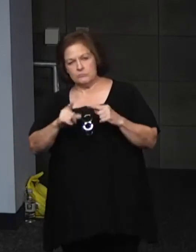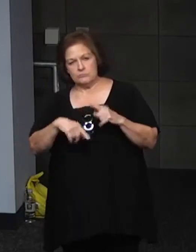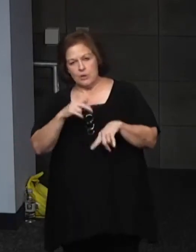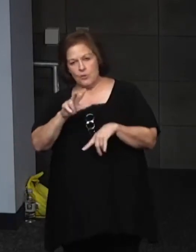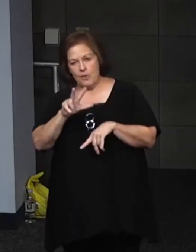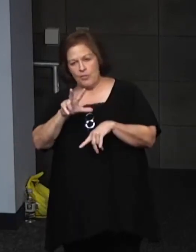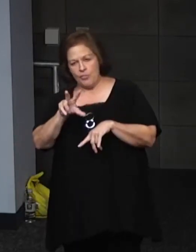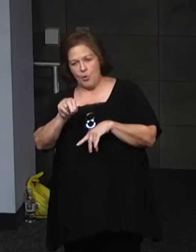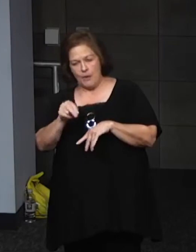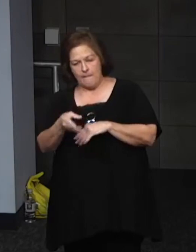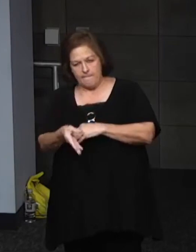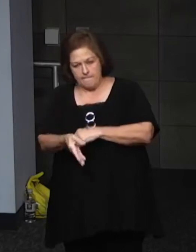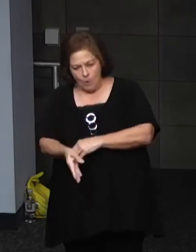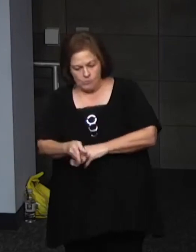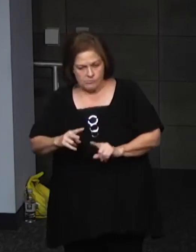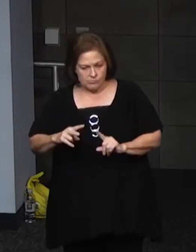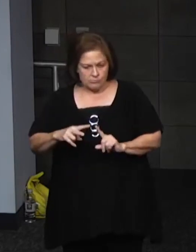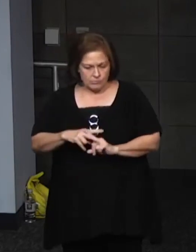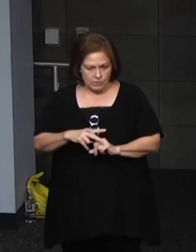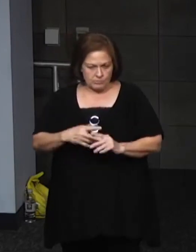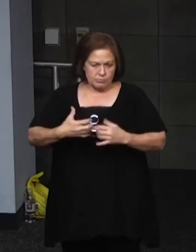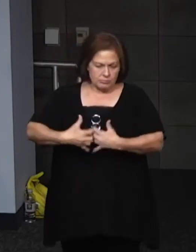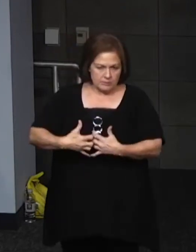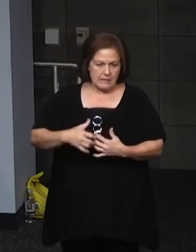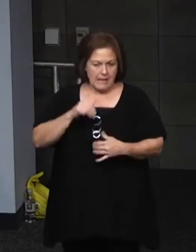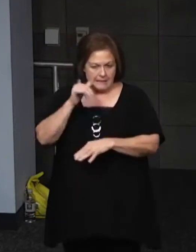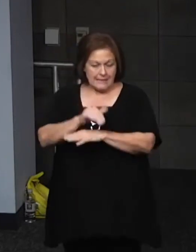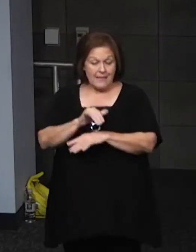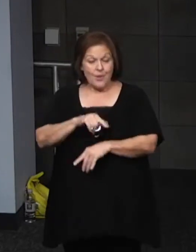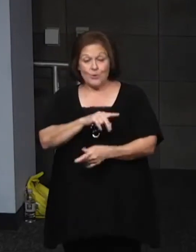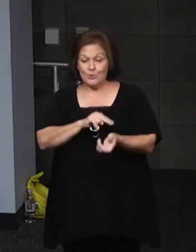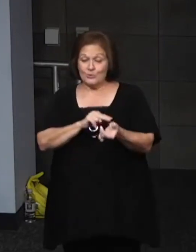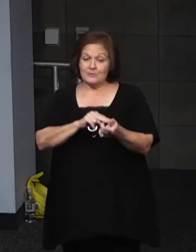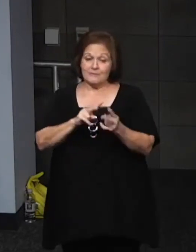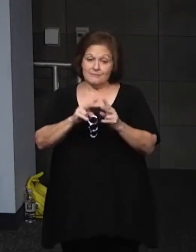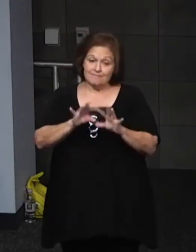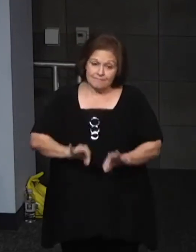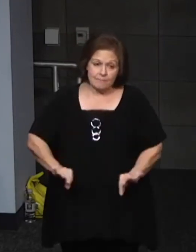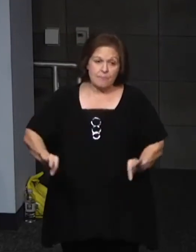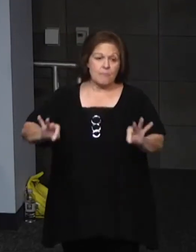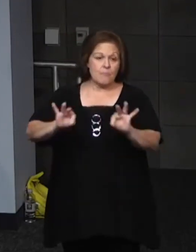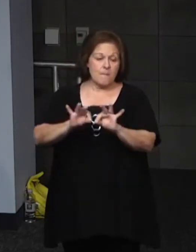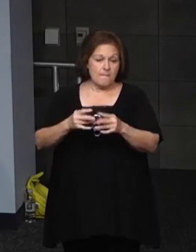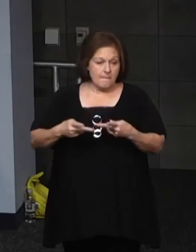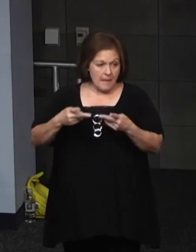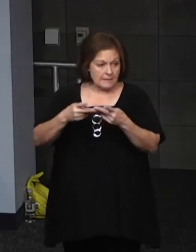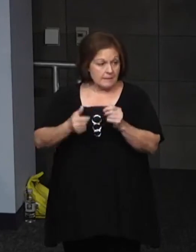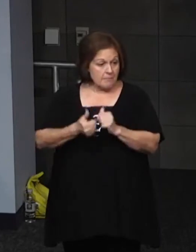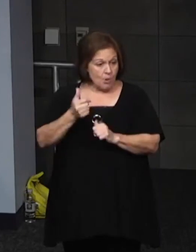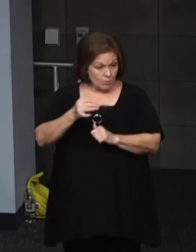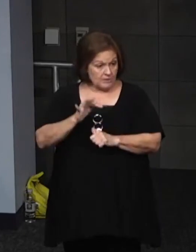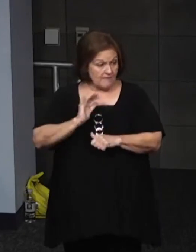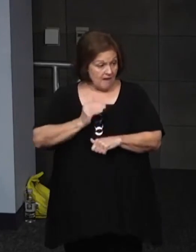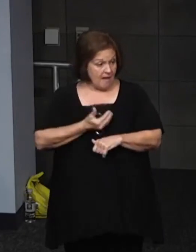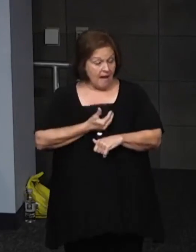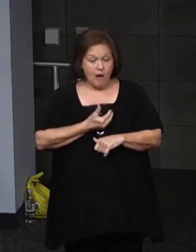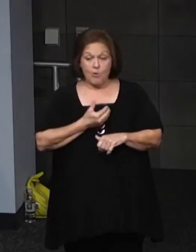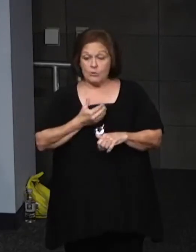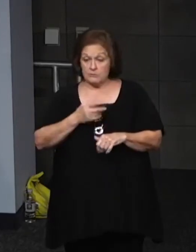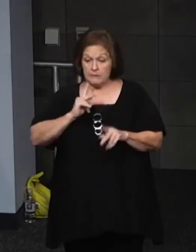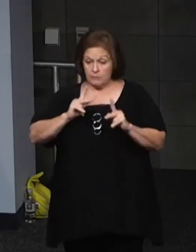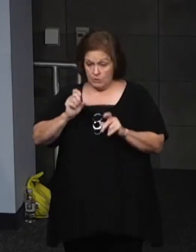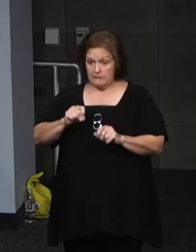3:30 in the morning. Last night. These nursing homes are critical facilities. Most of ours were able to shelter in place